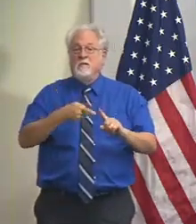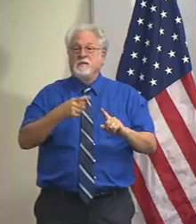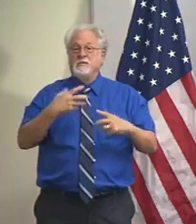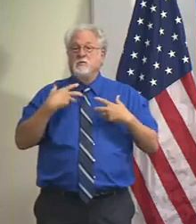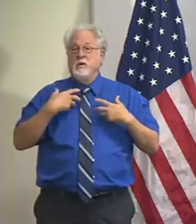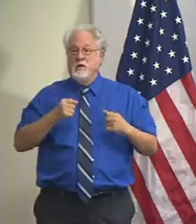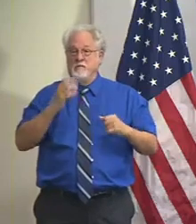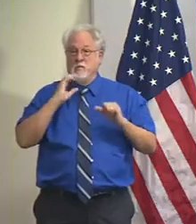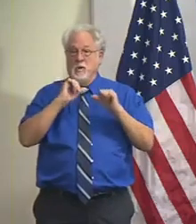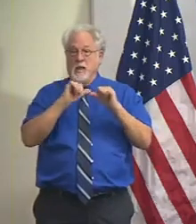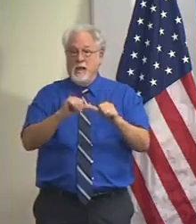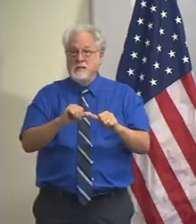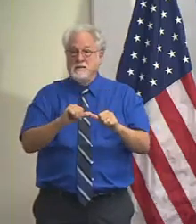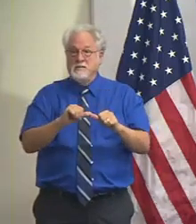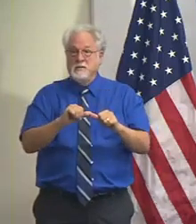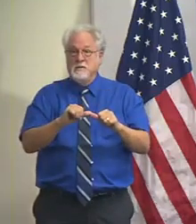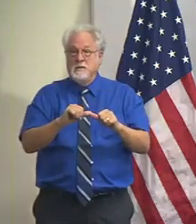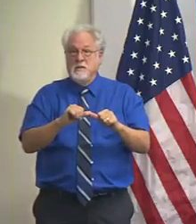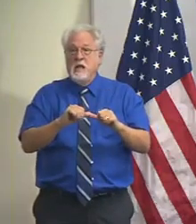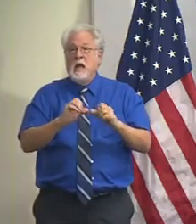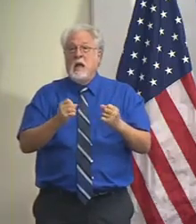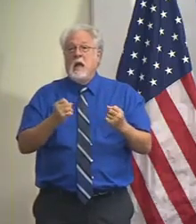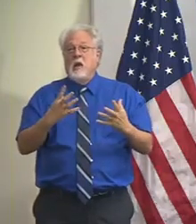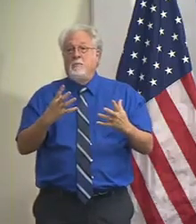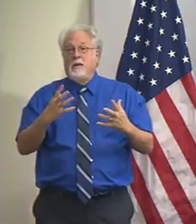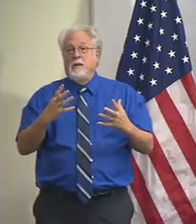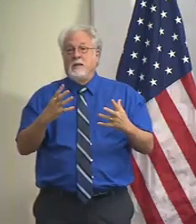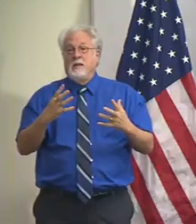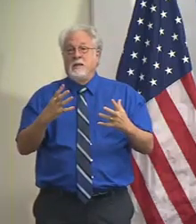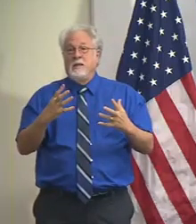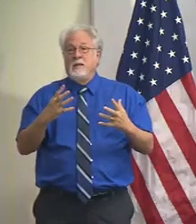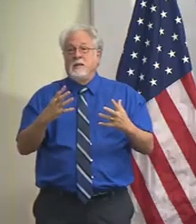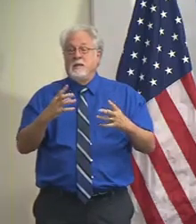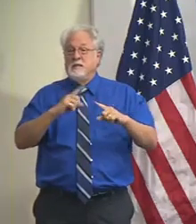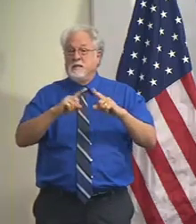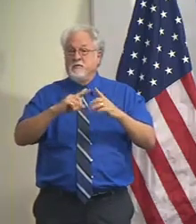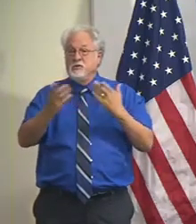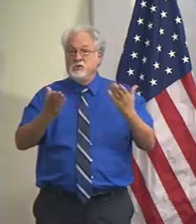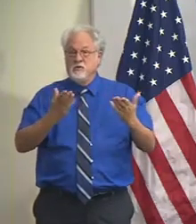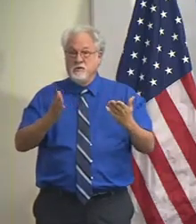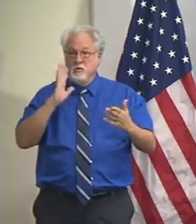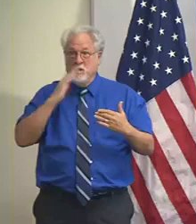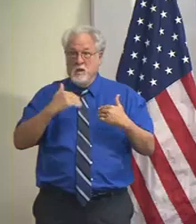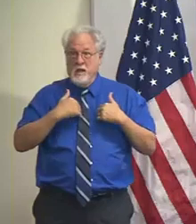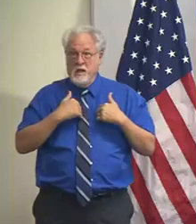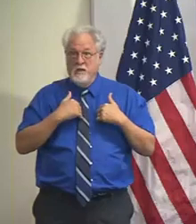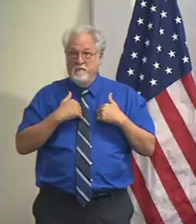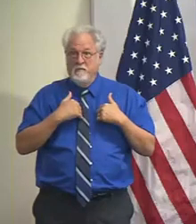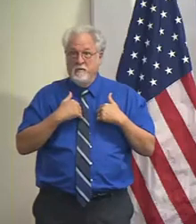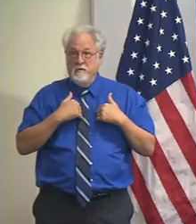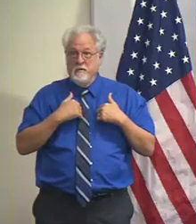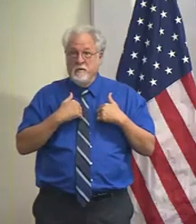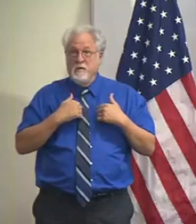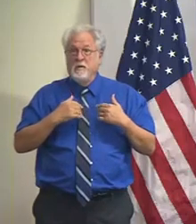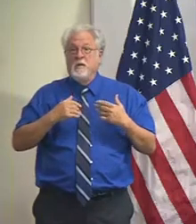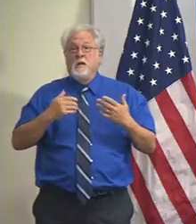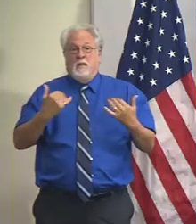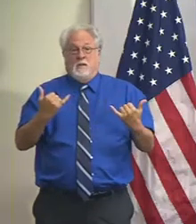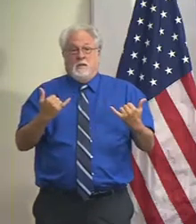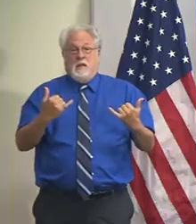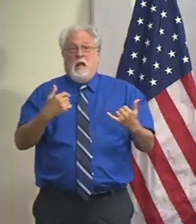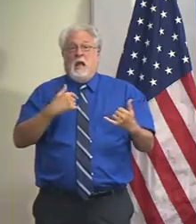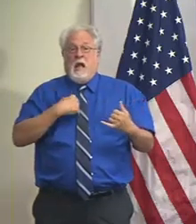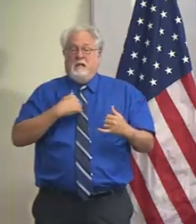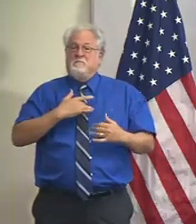is going to last, and just how many different services we're going to have to provide. At this point,